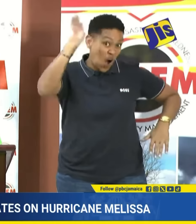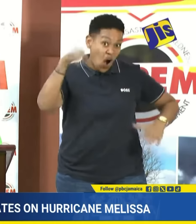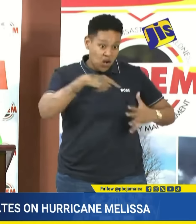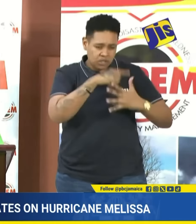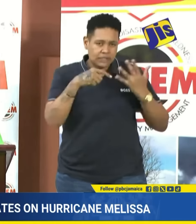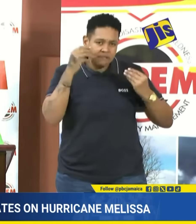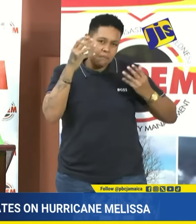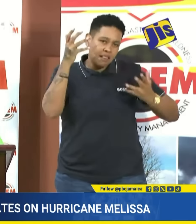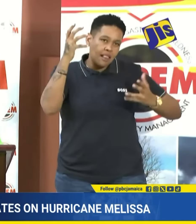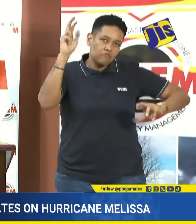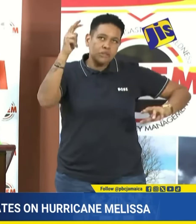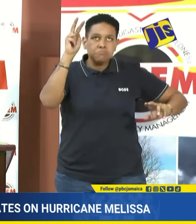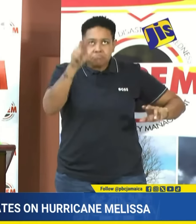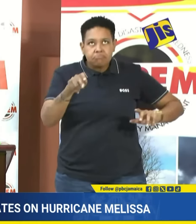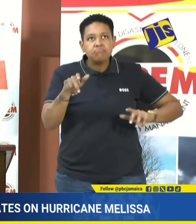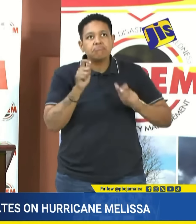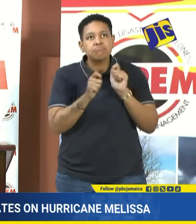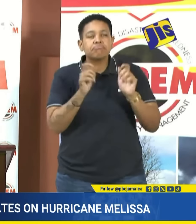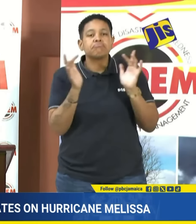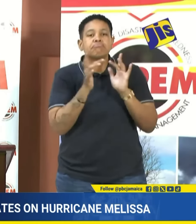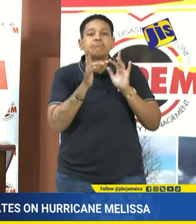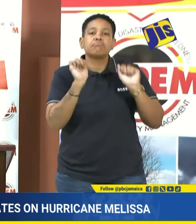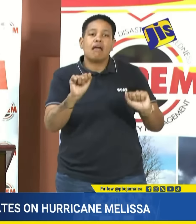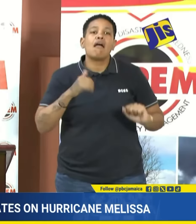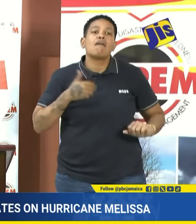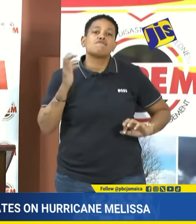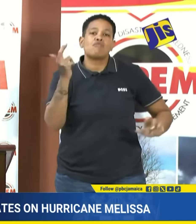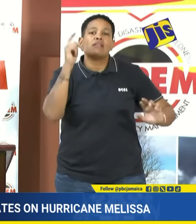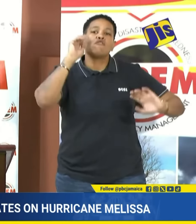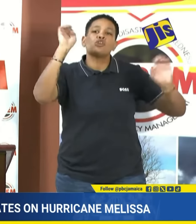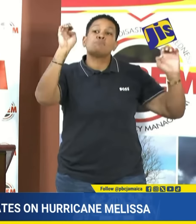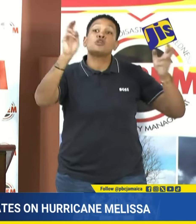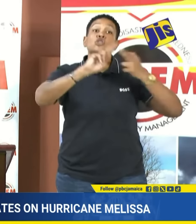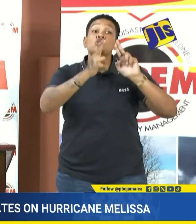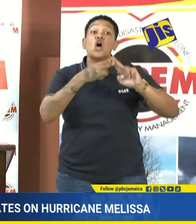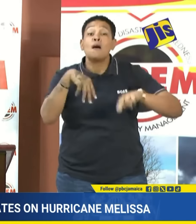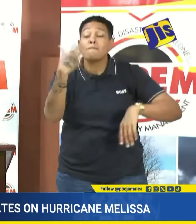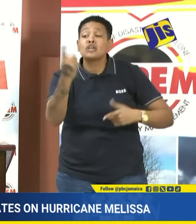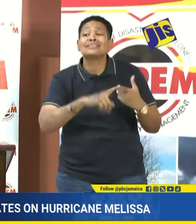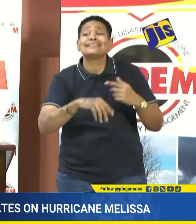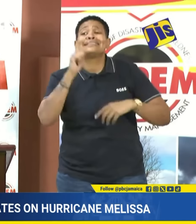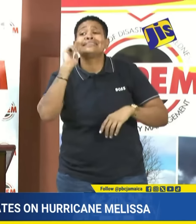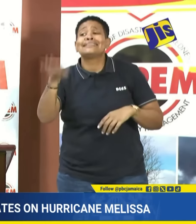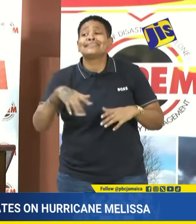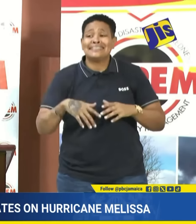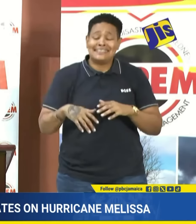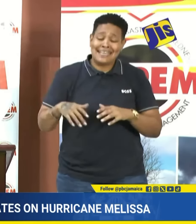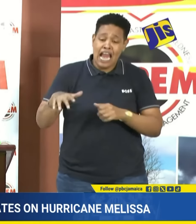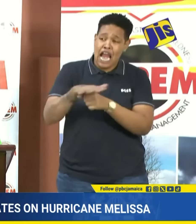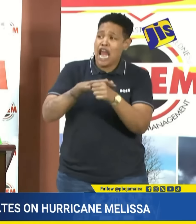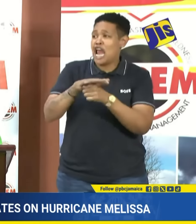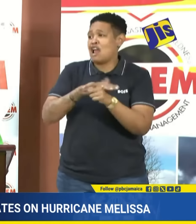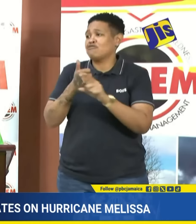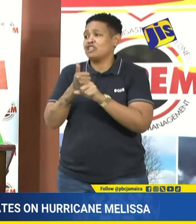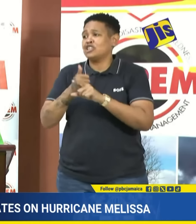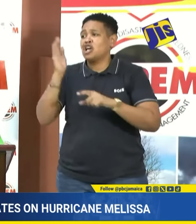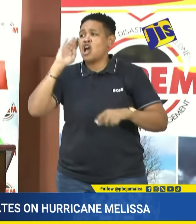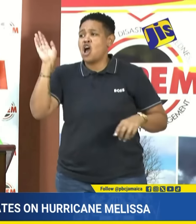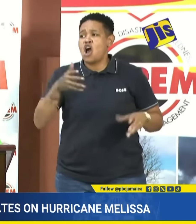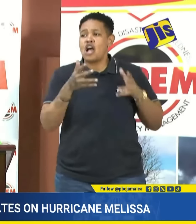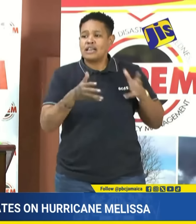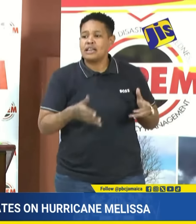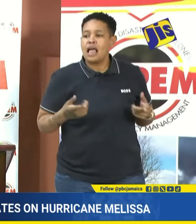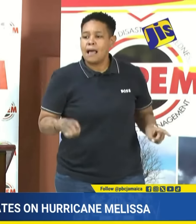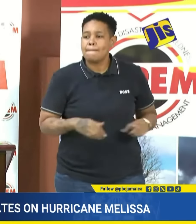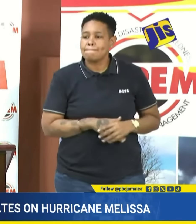of the information that we have for emergency numbers, high-risk areas are all